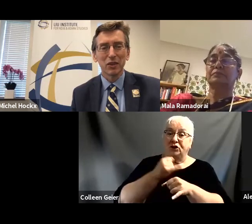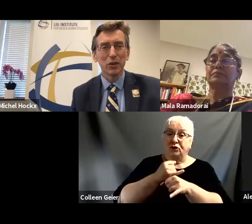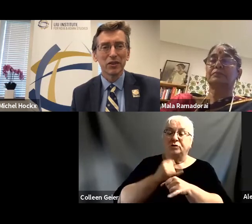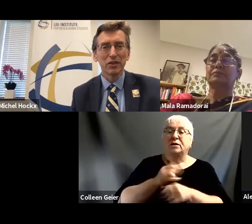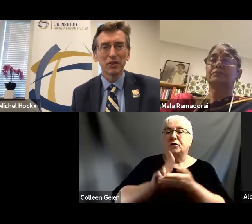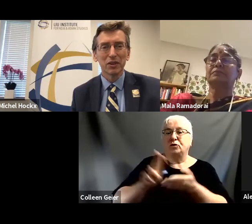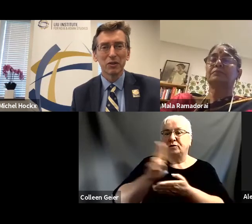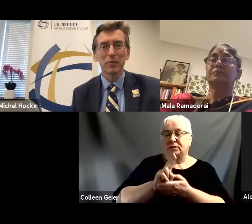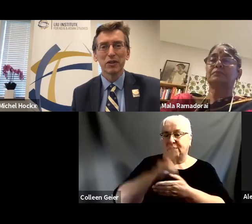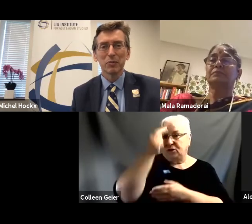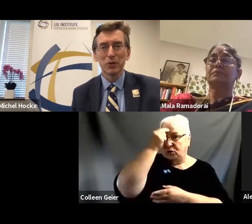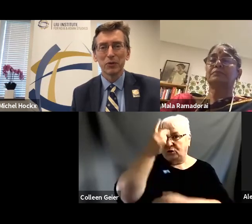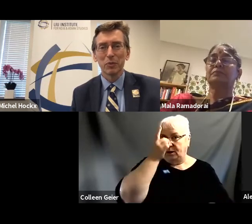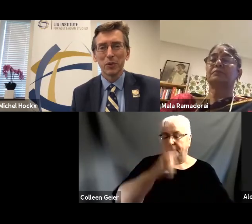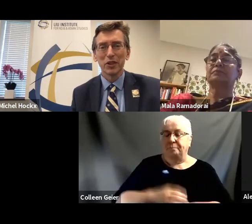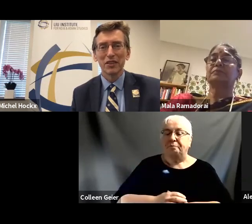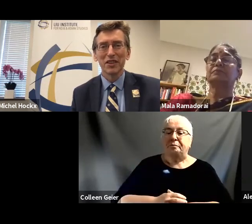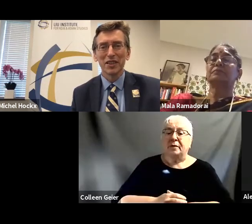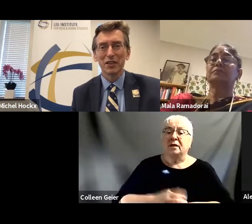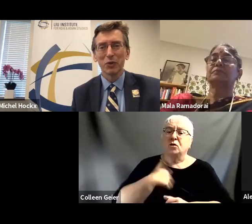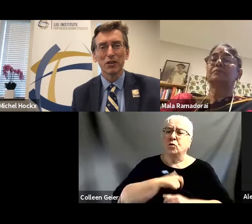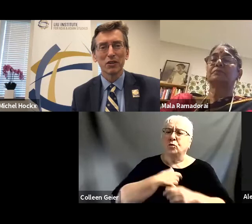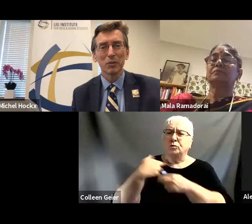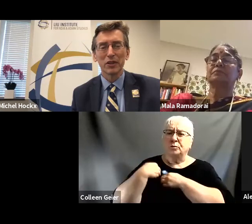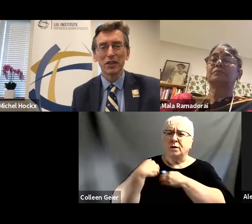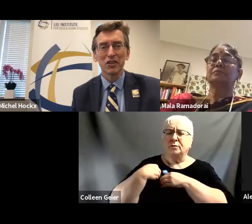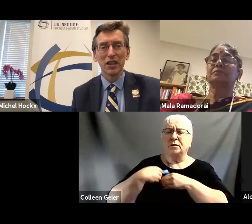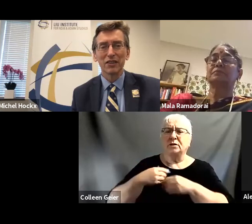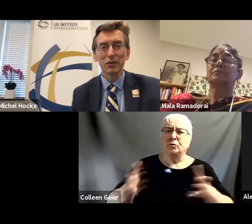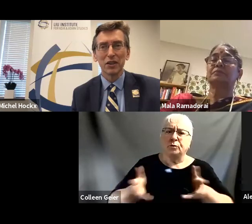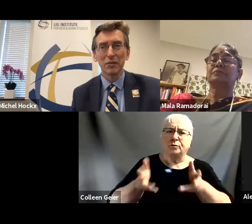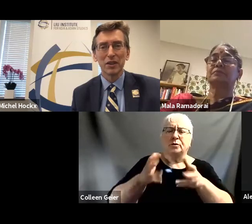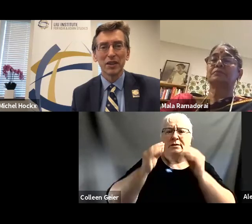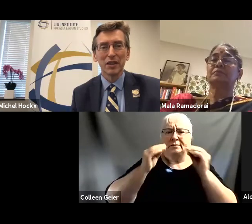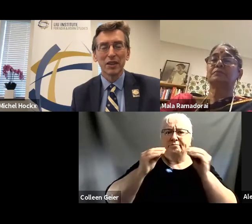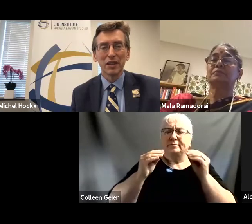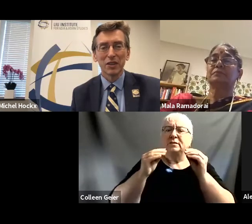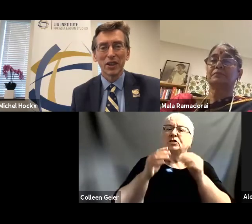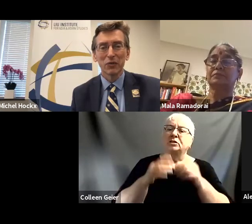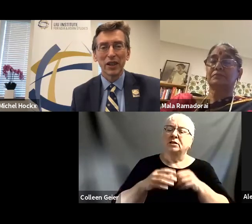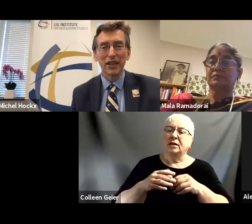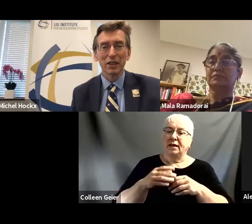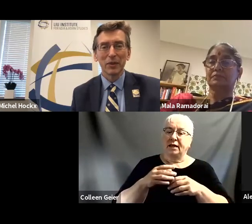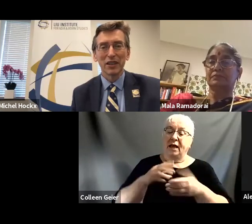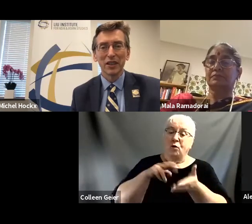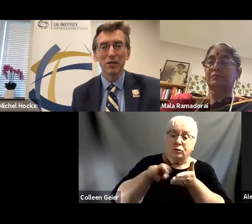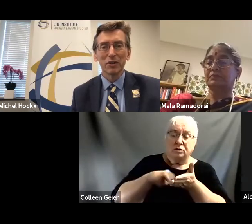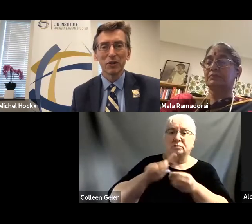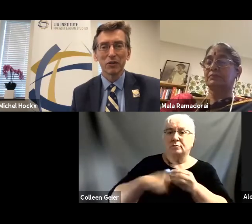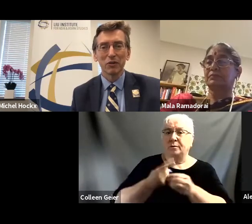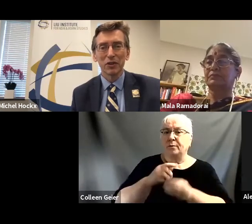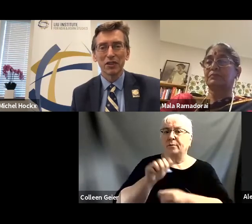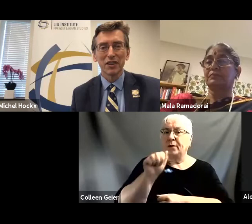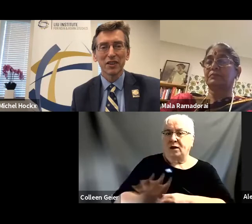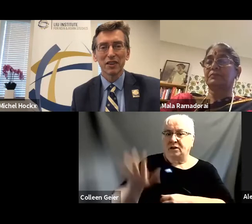The Liu Institute is responsible for promoting teaching and research about Asia at Notre Dame, as well as for academic engagement